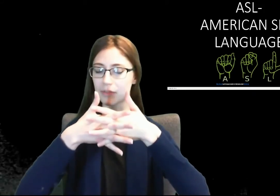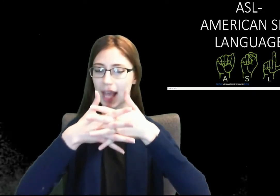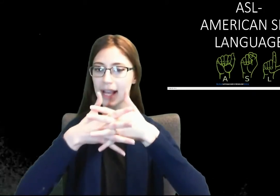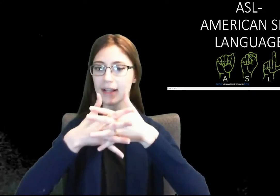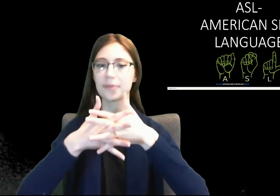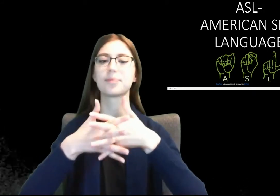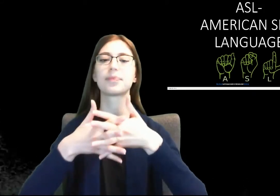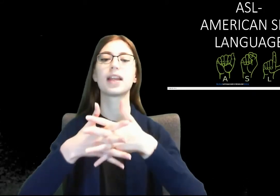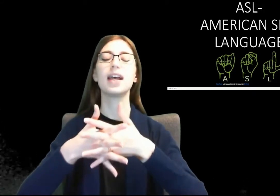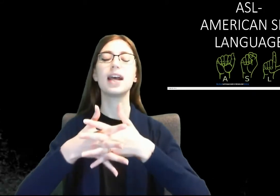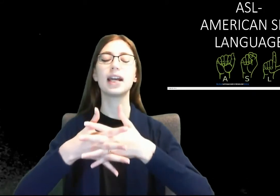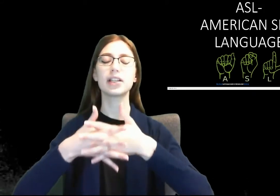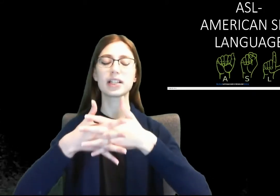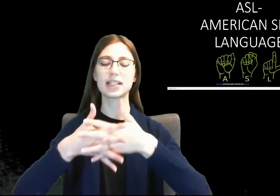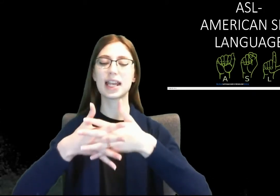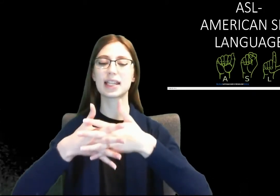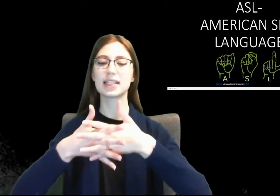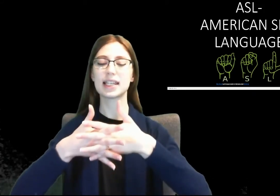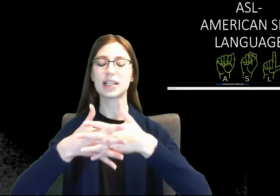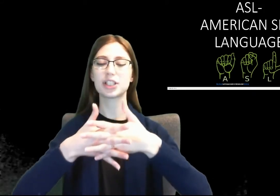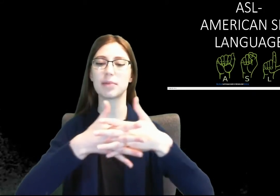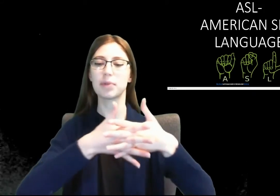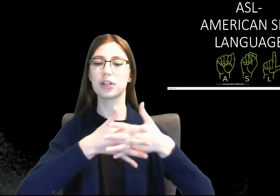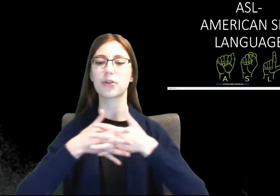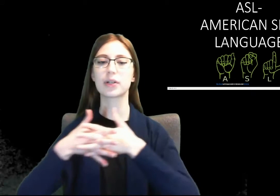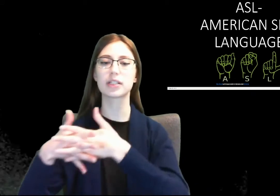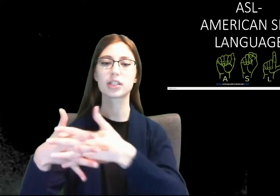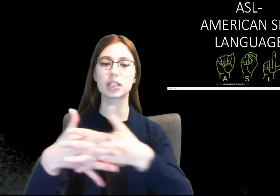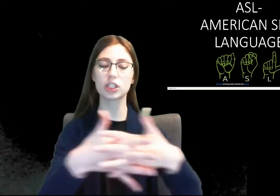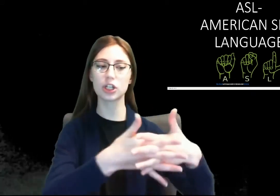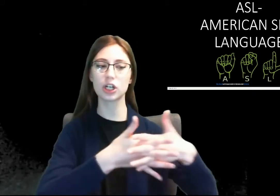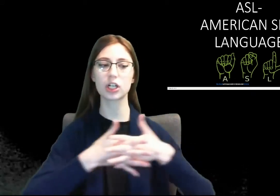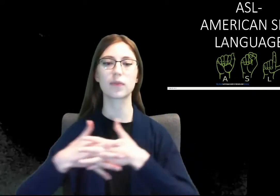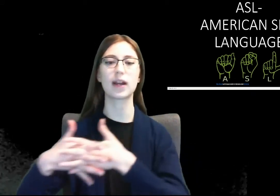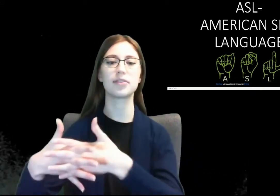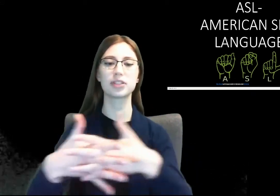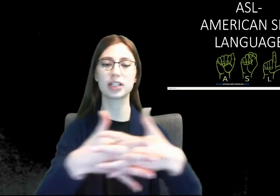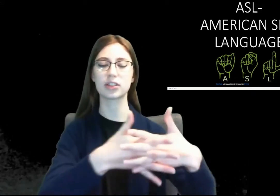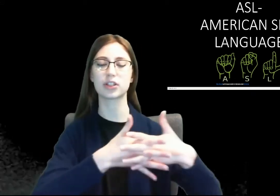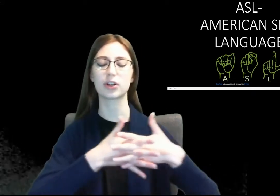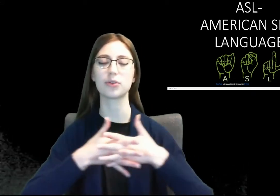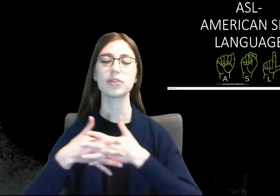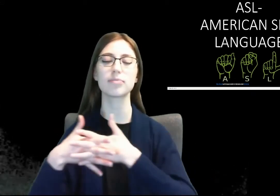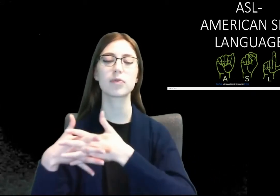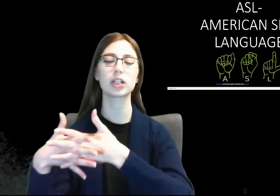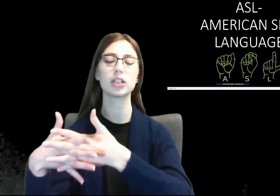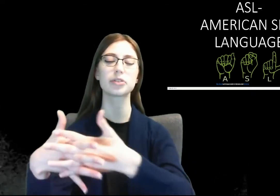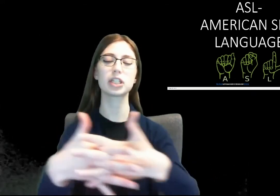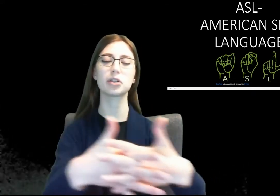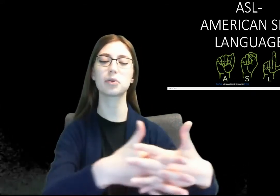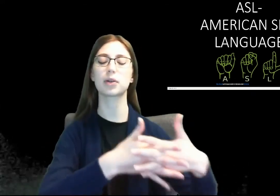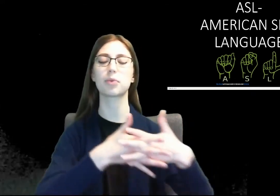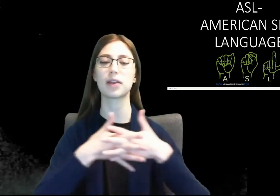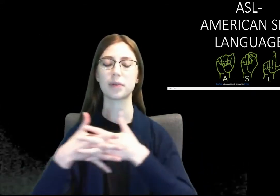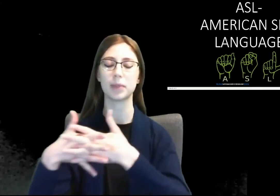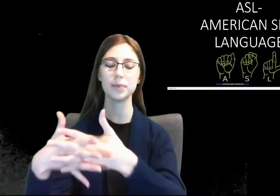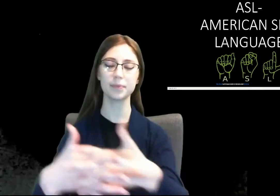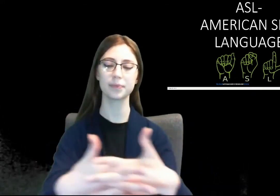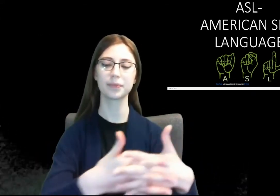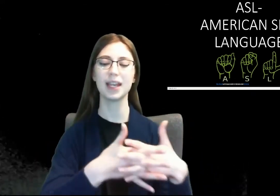flag. And you're going to take this hand shape and you're going to stir it around in circles, moving close to you and away from you.